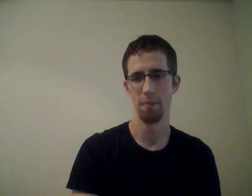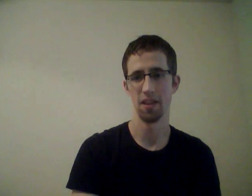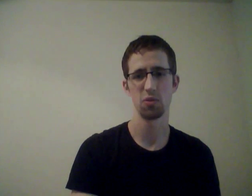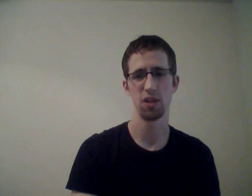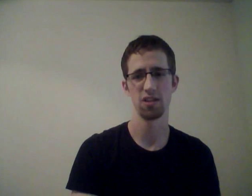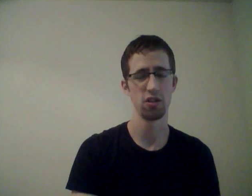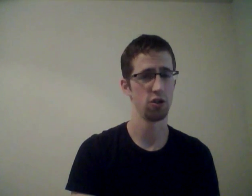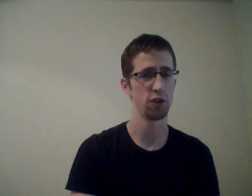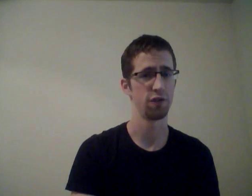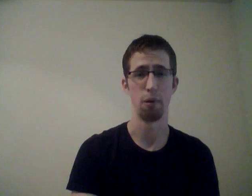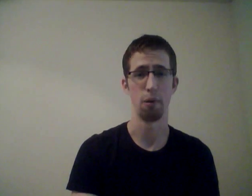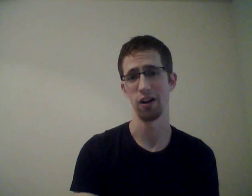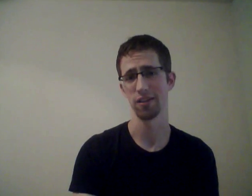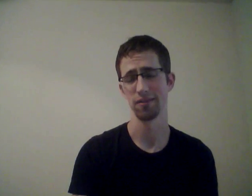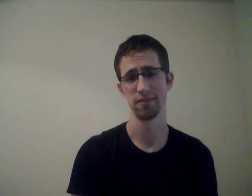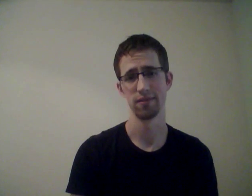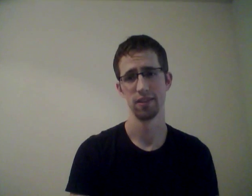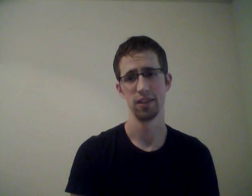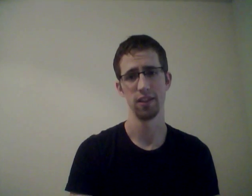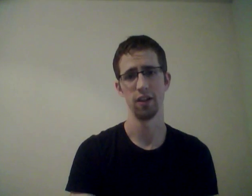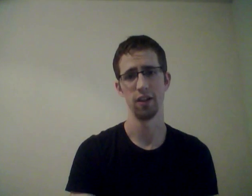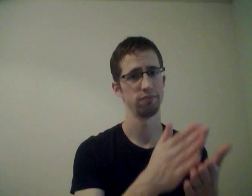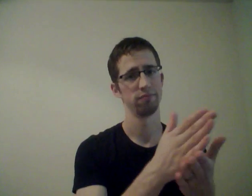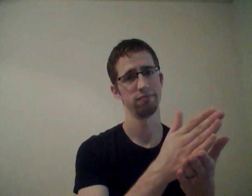And this word is also used for part, you know.